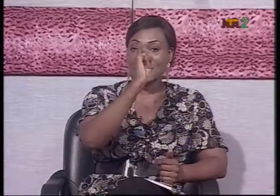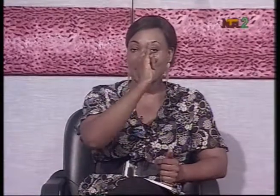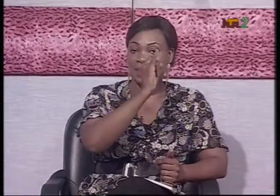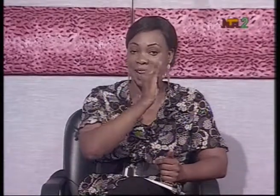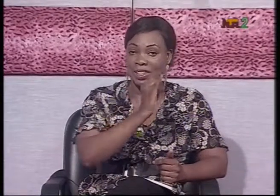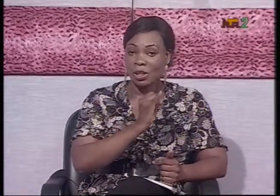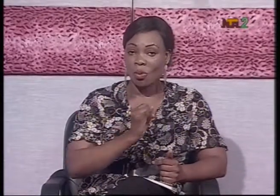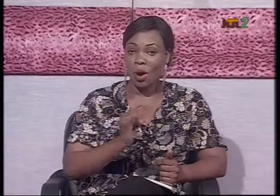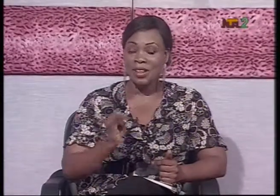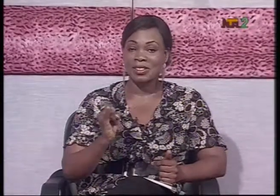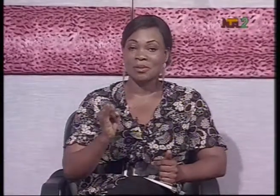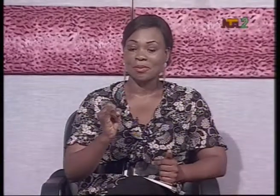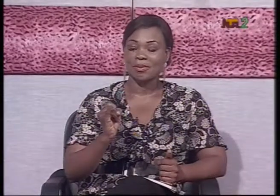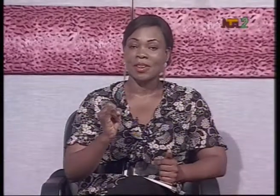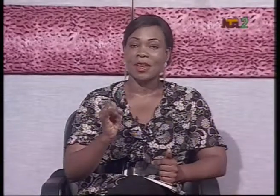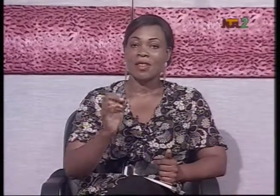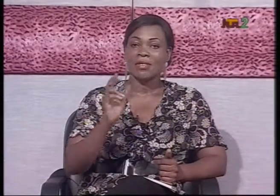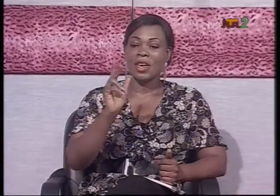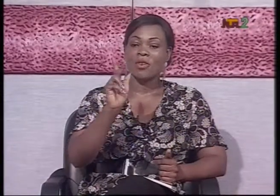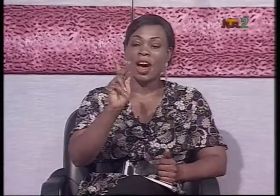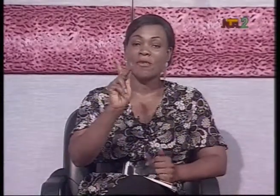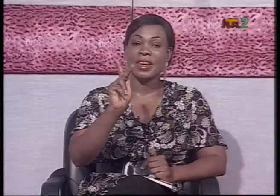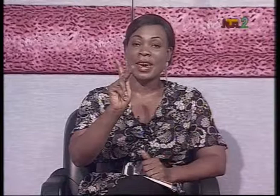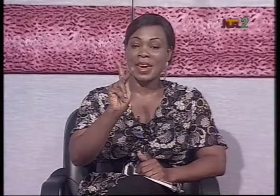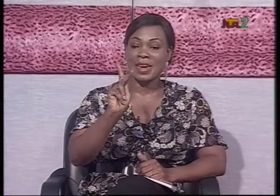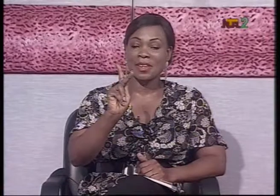is anti-clockwise. Then you have K.